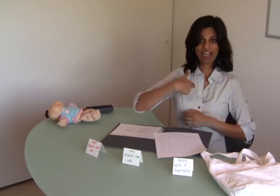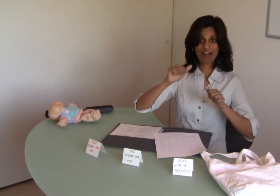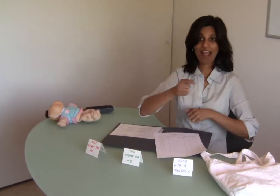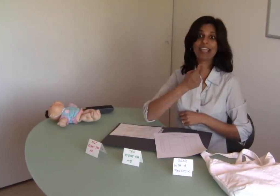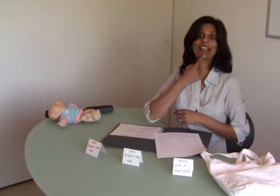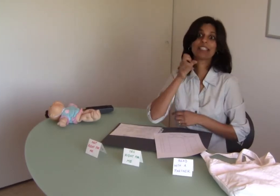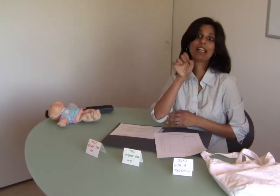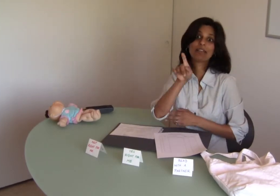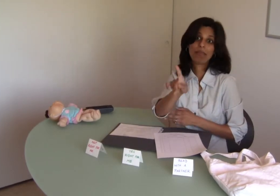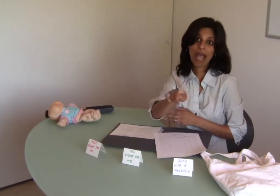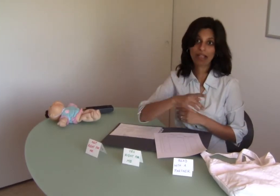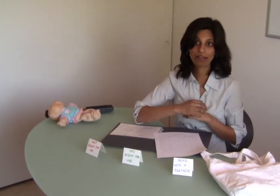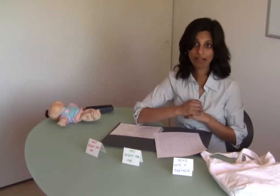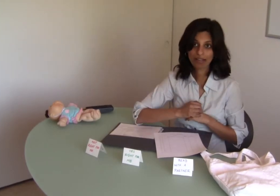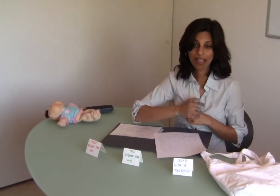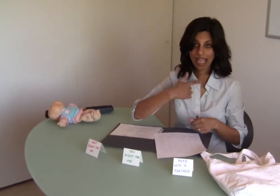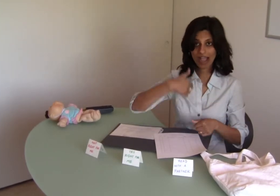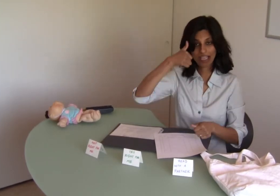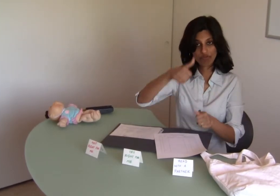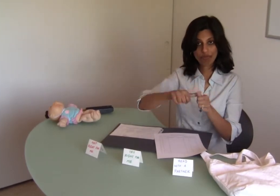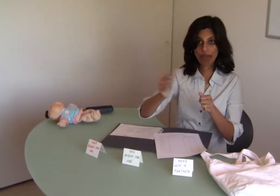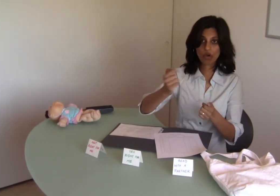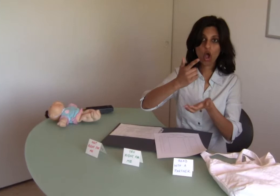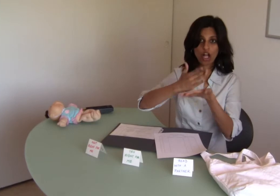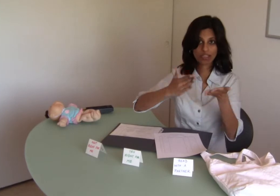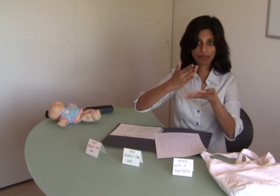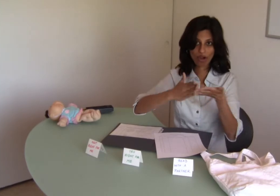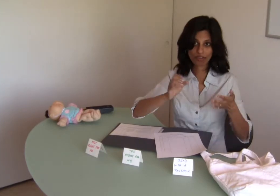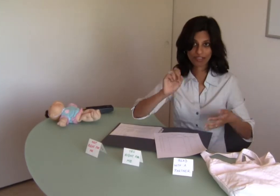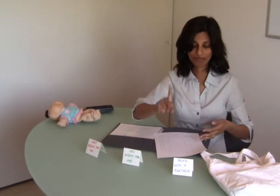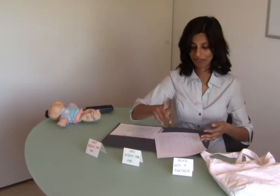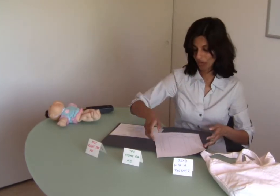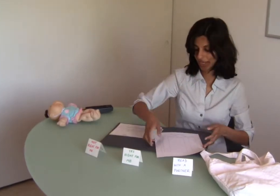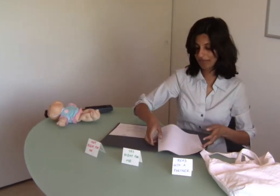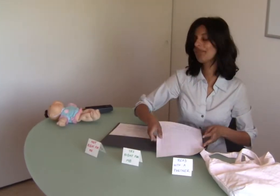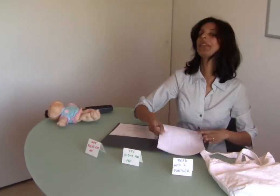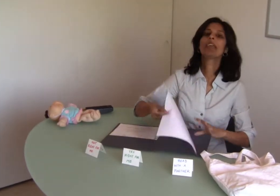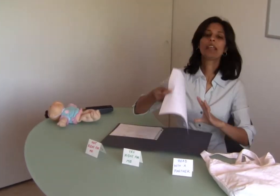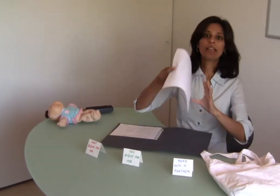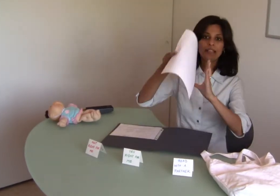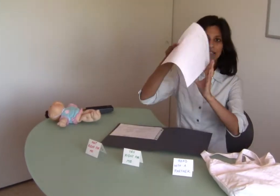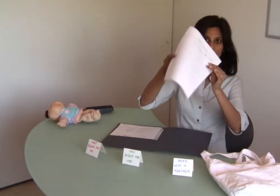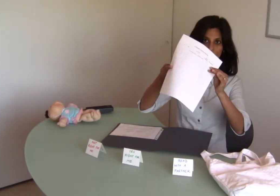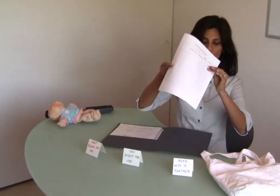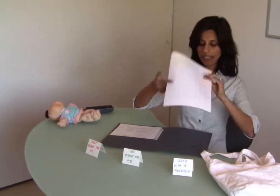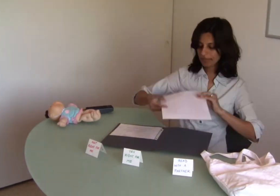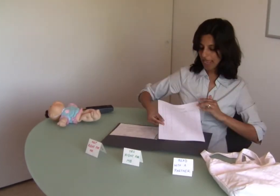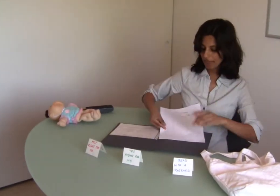and I can tell it back and I can remember all the parts. Okay, so this